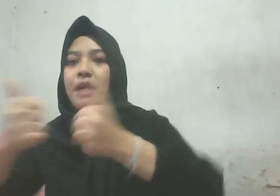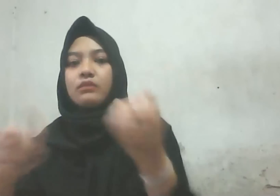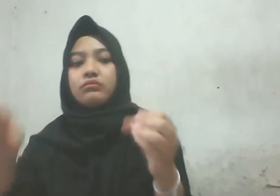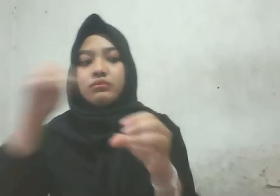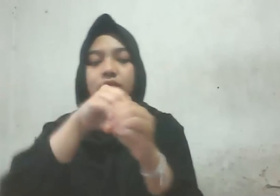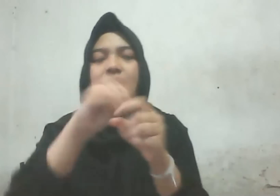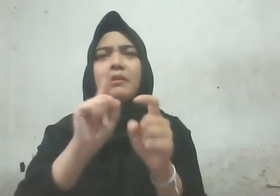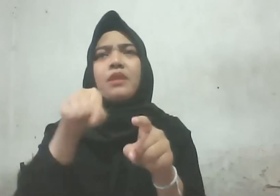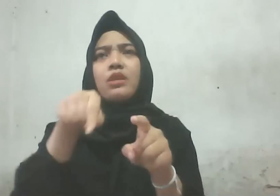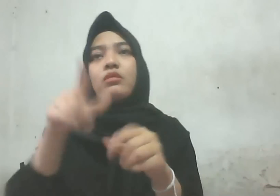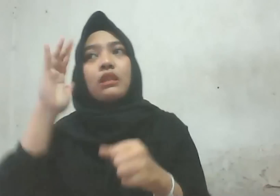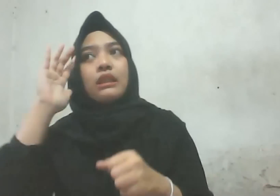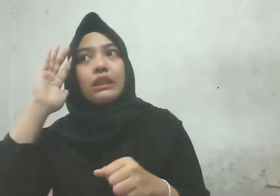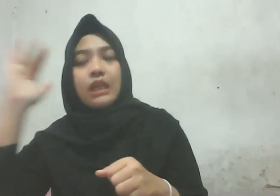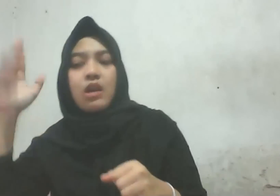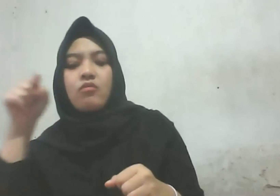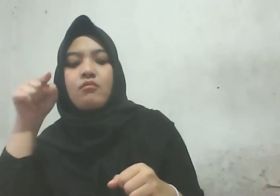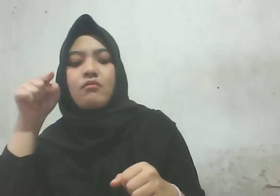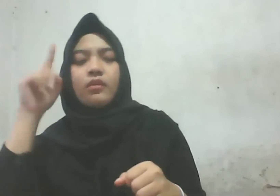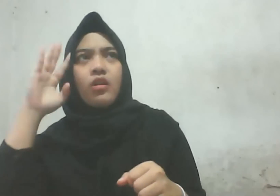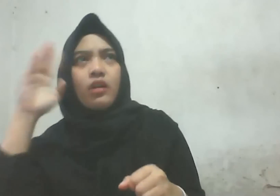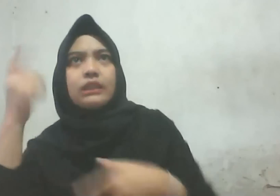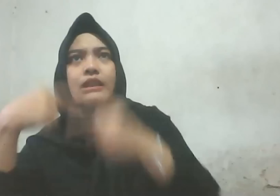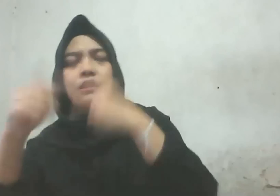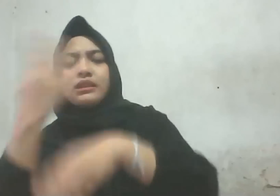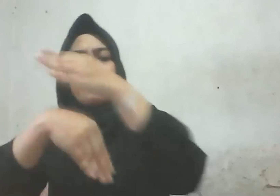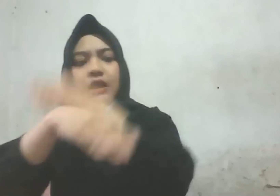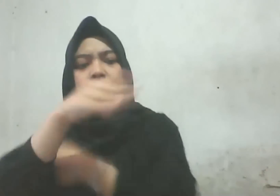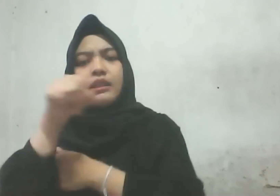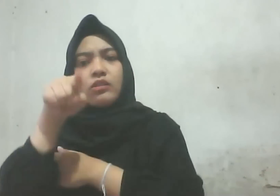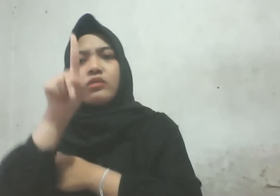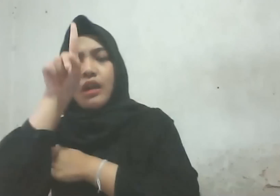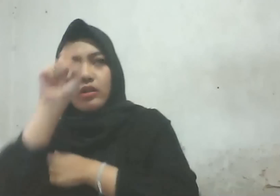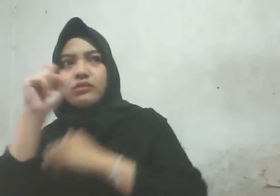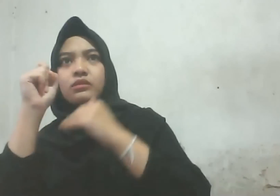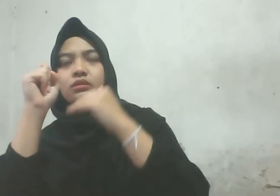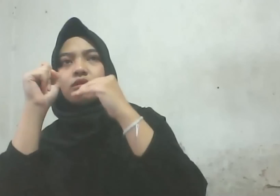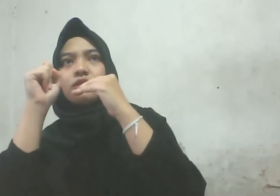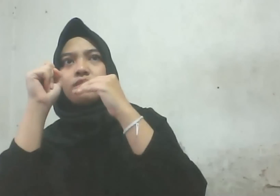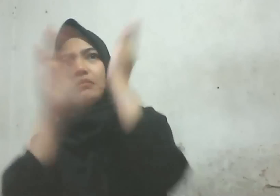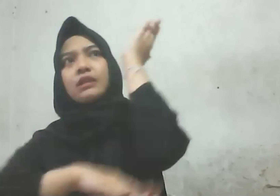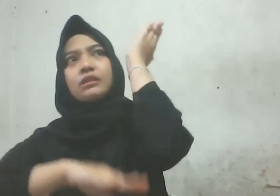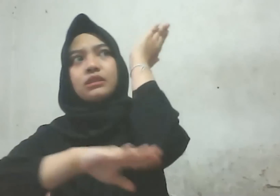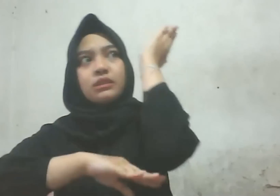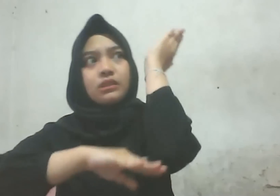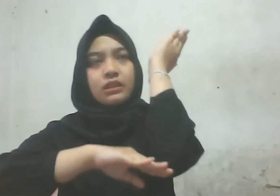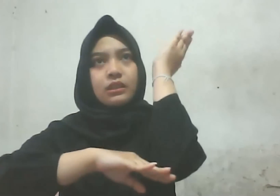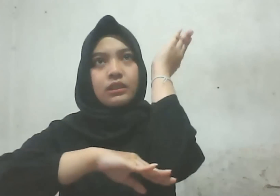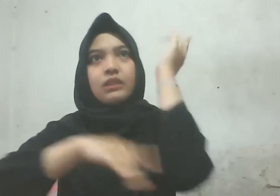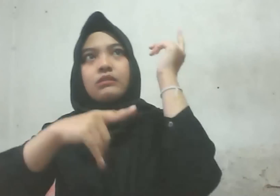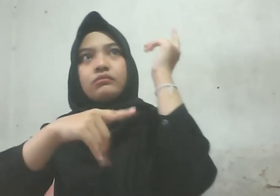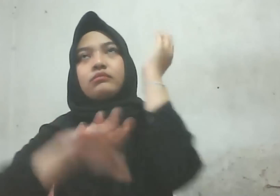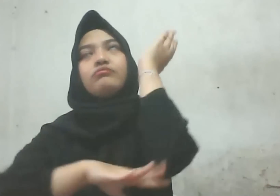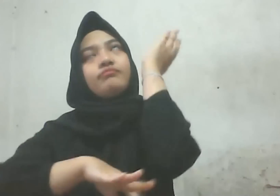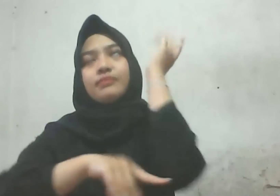of disability should also consider DPOs and also disabled scholar from Global South